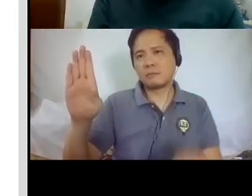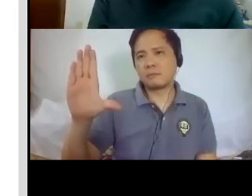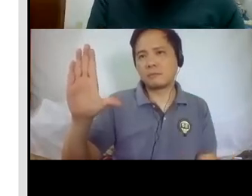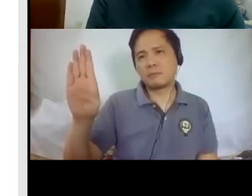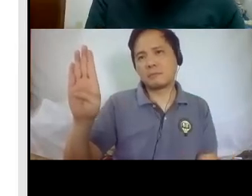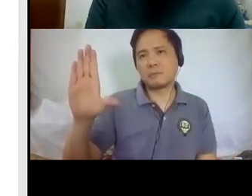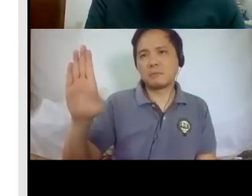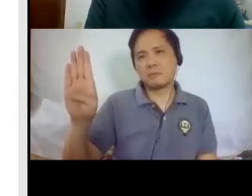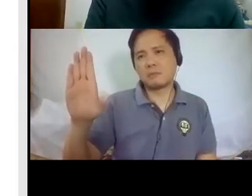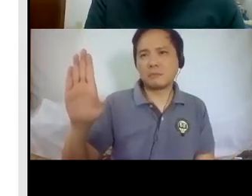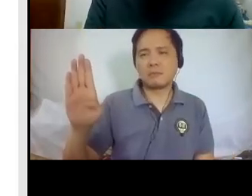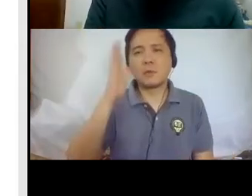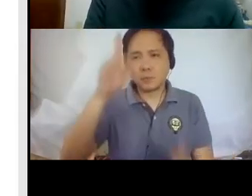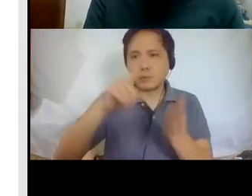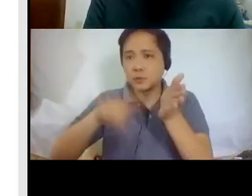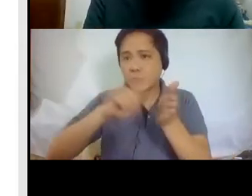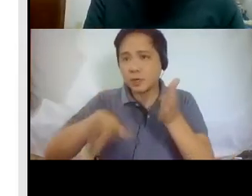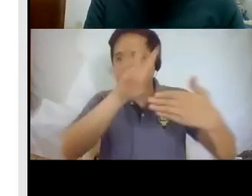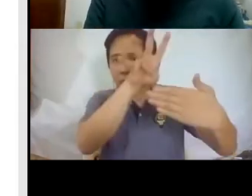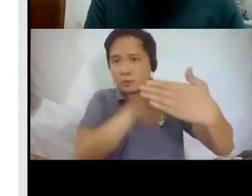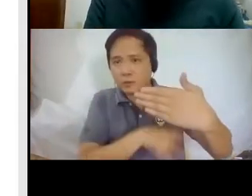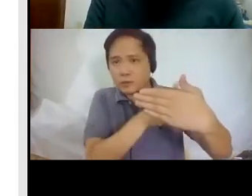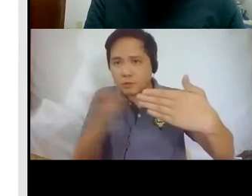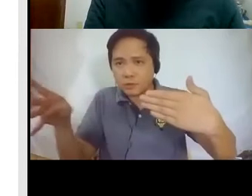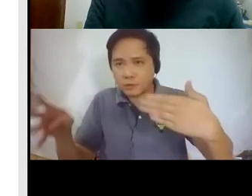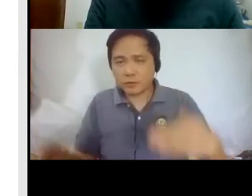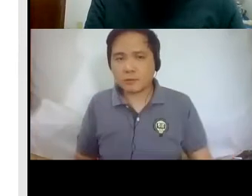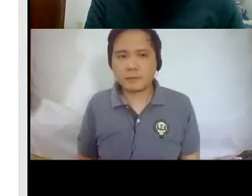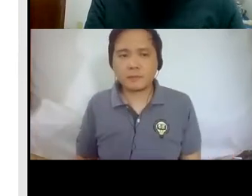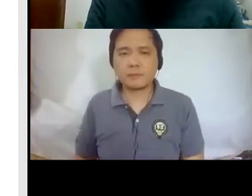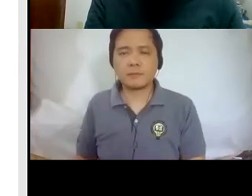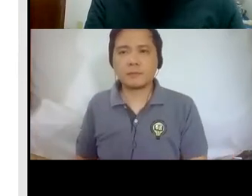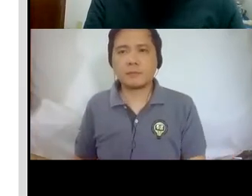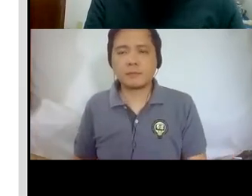So we can check on our chart to confirm